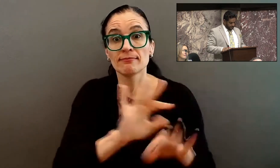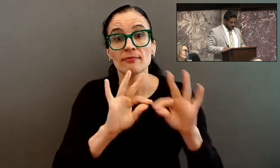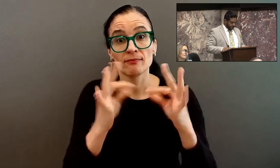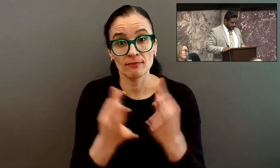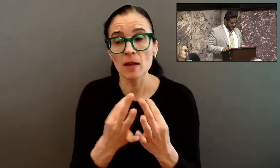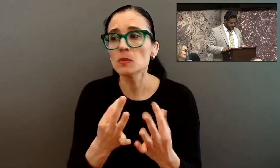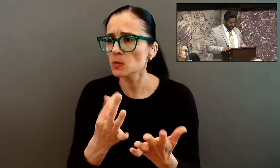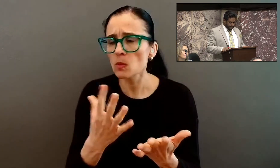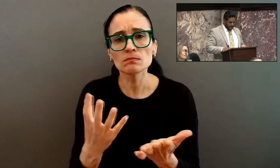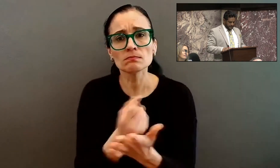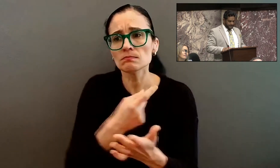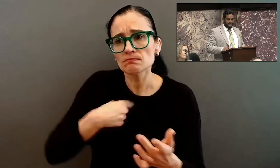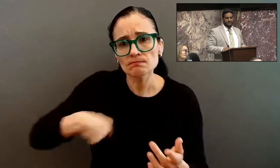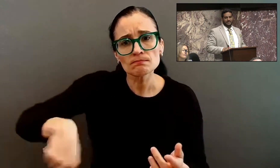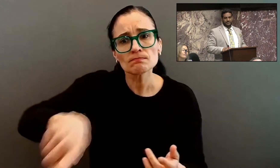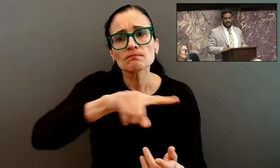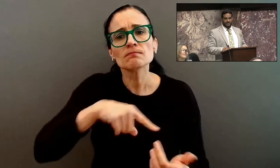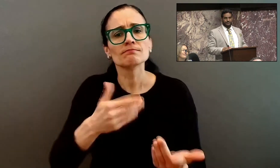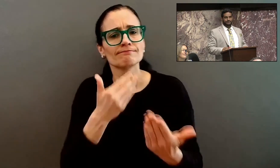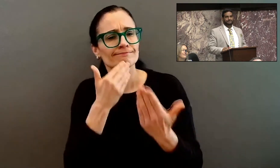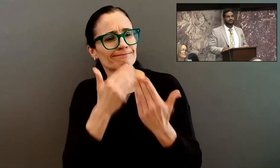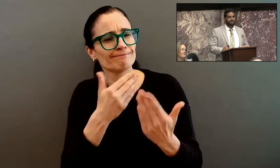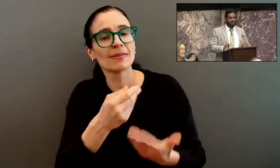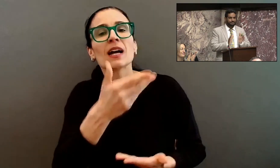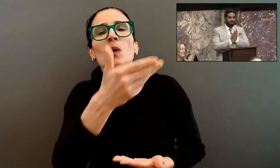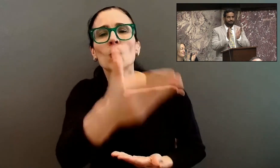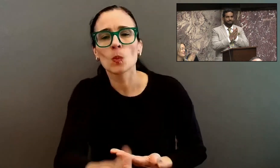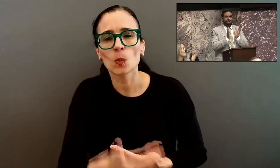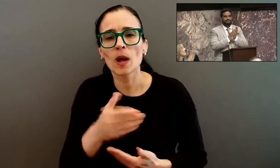welcome Mr. Avtar Singh Dhillon and his family. Thank you.